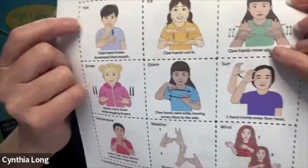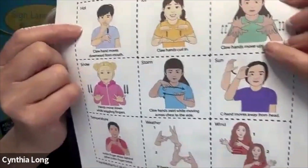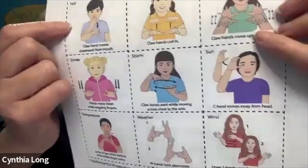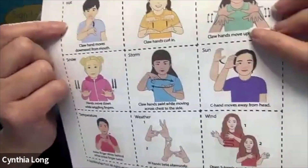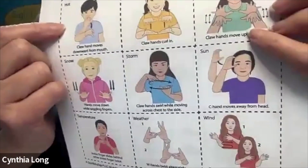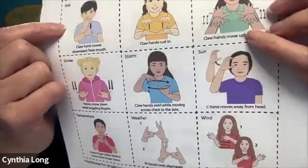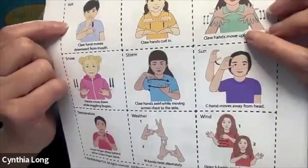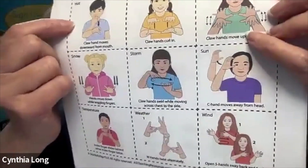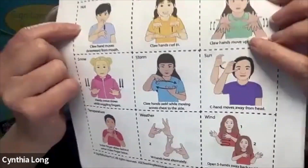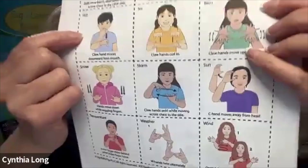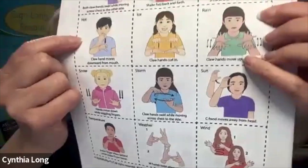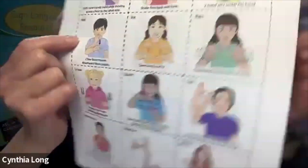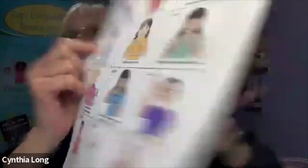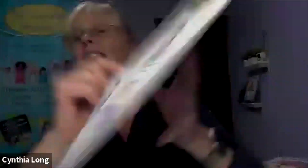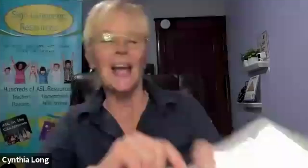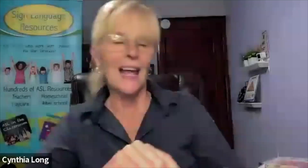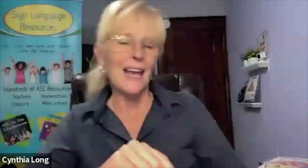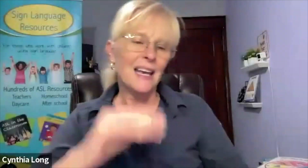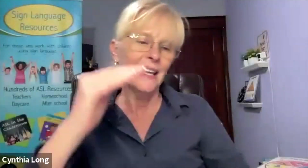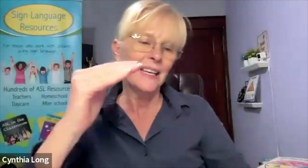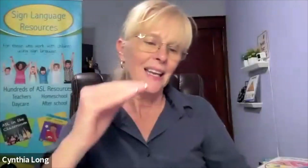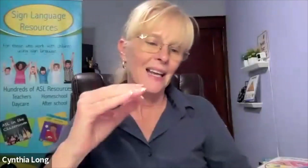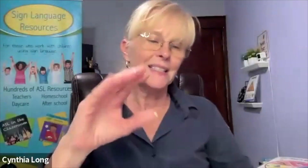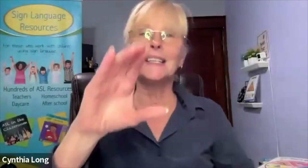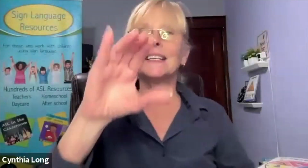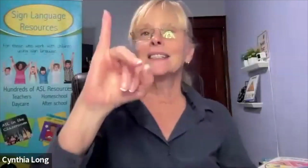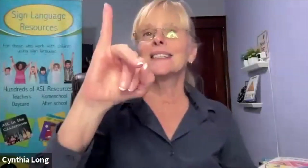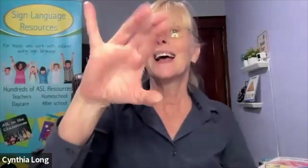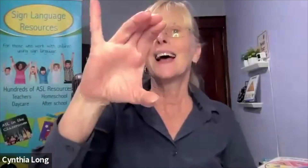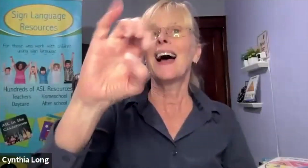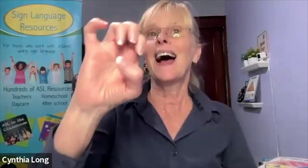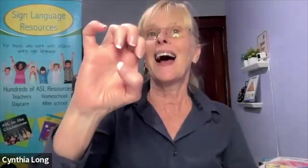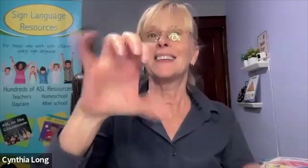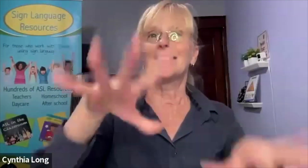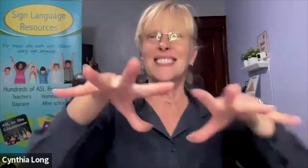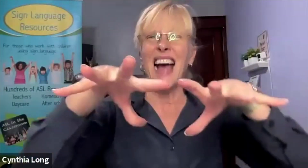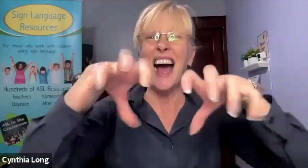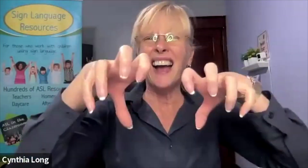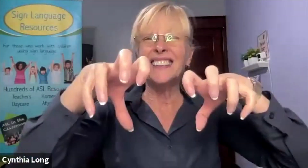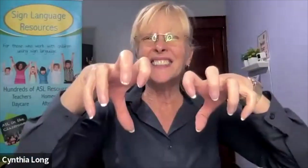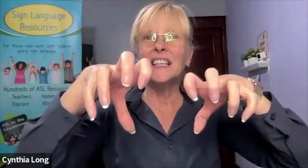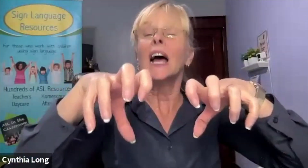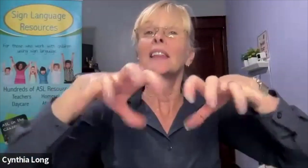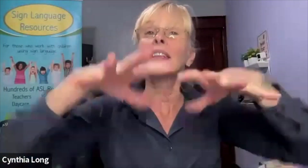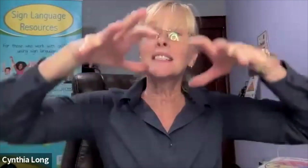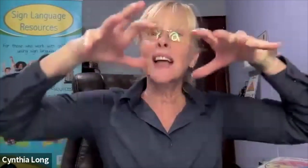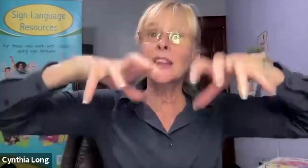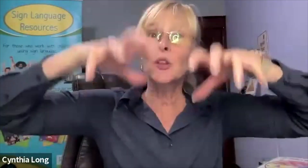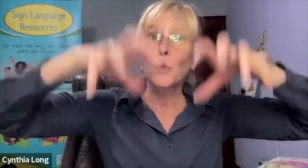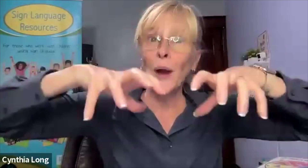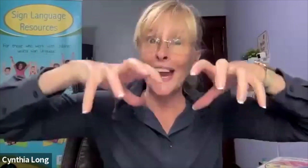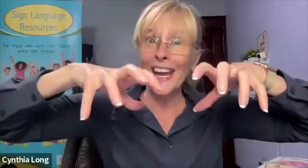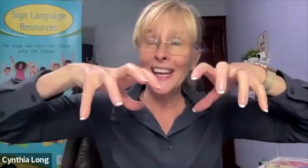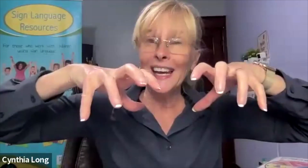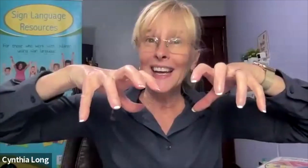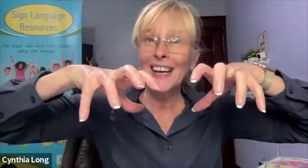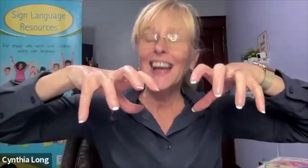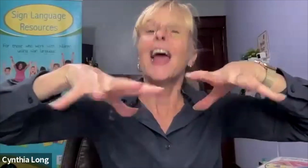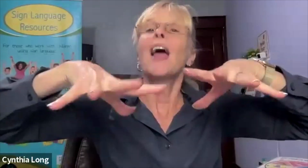for hot. And next is ice, ice. This is like the rain.